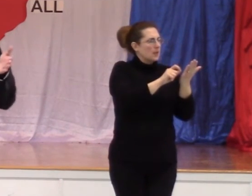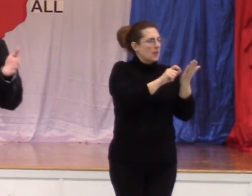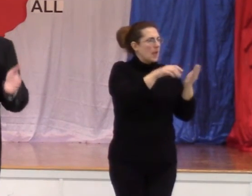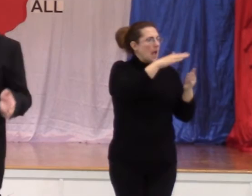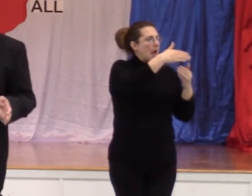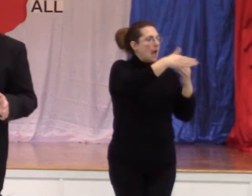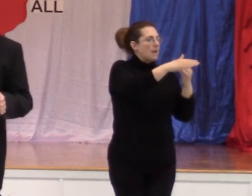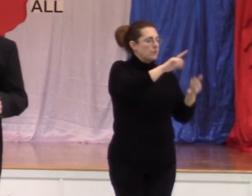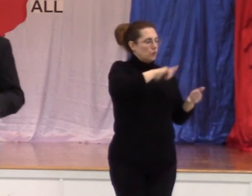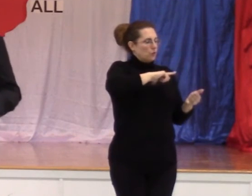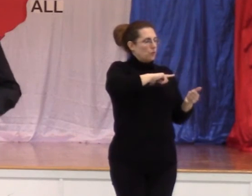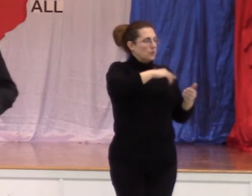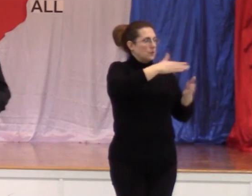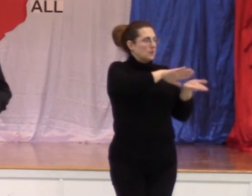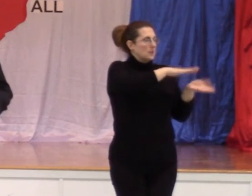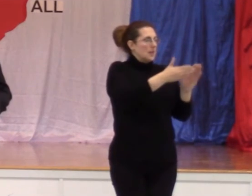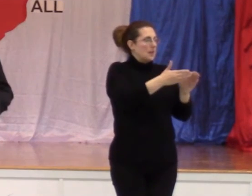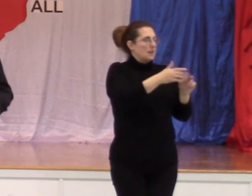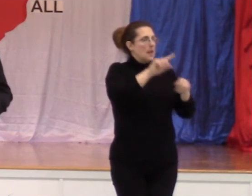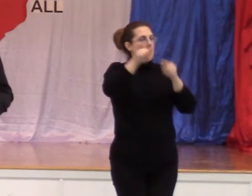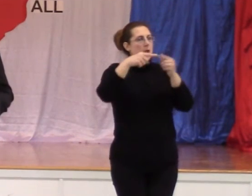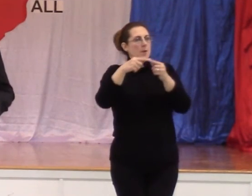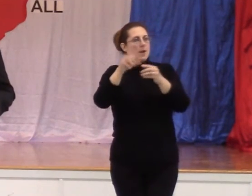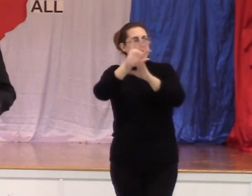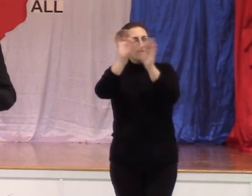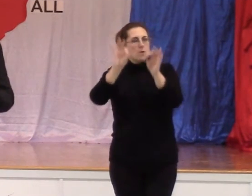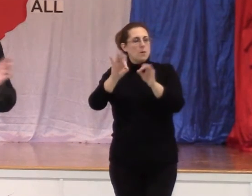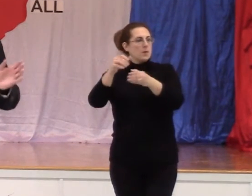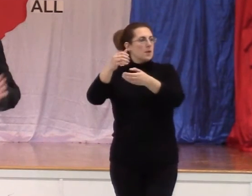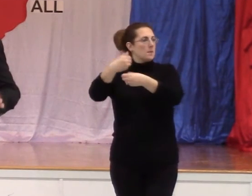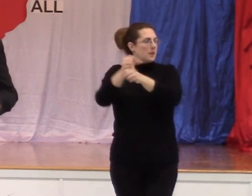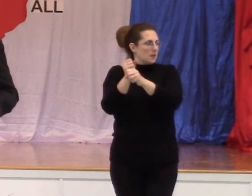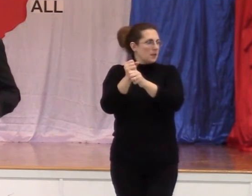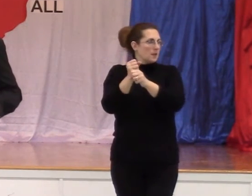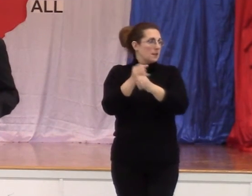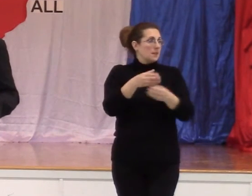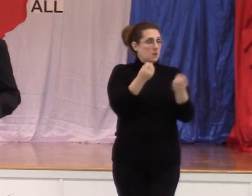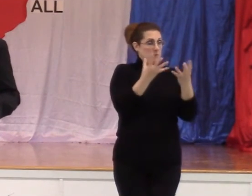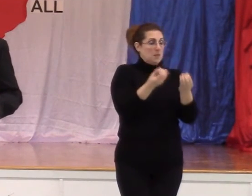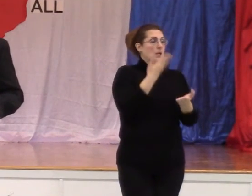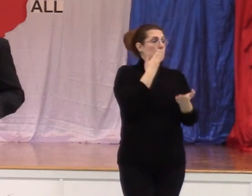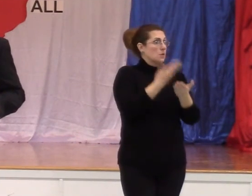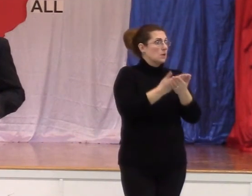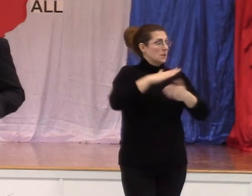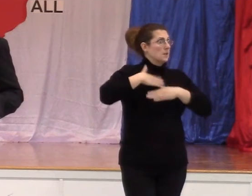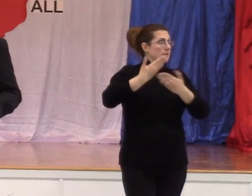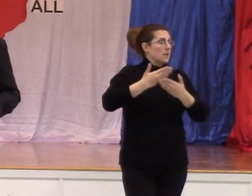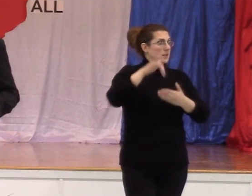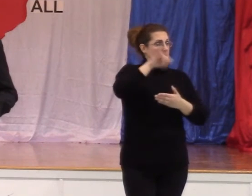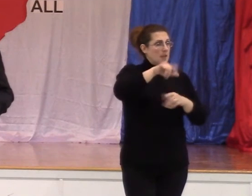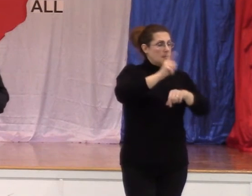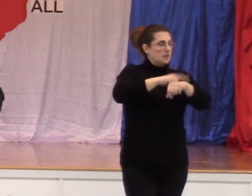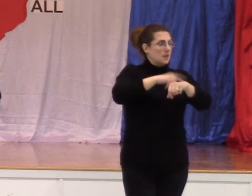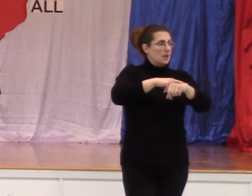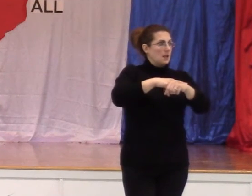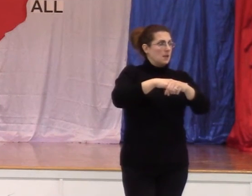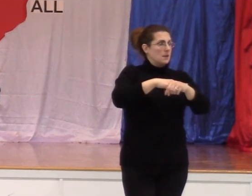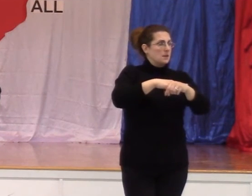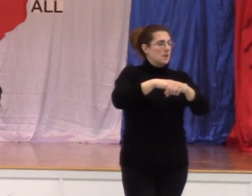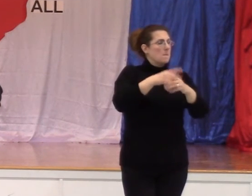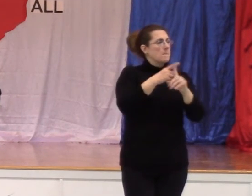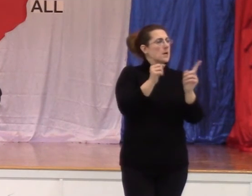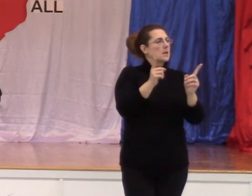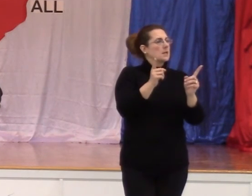death and when the formula was created. There were many good confessions between that time, especially against the interims and so